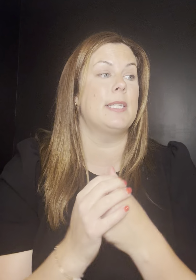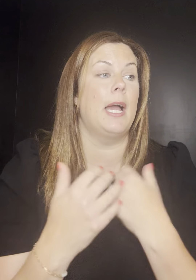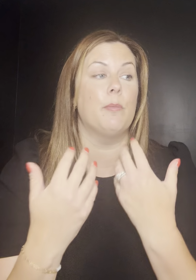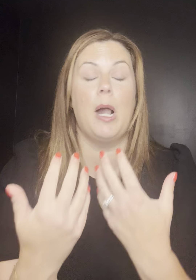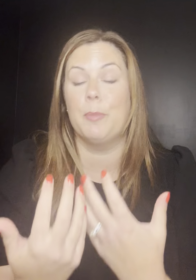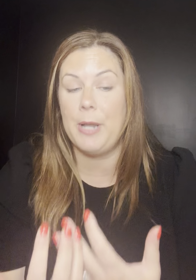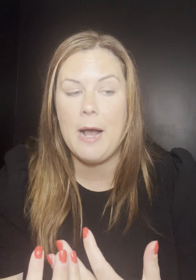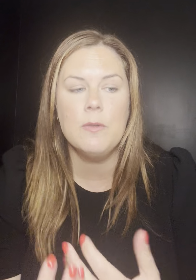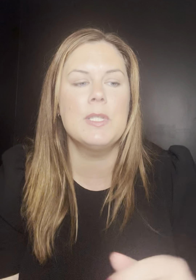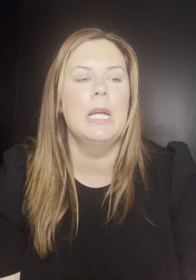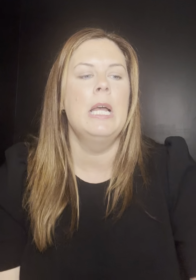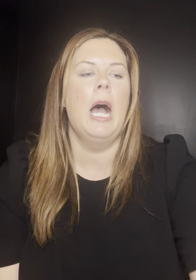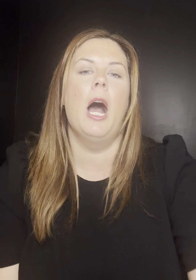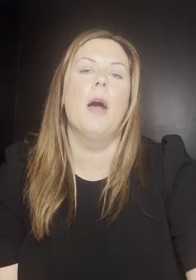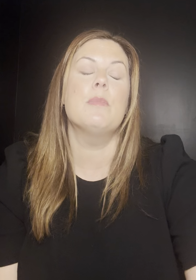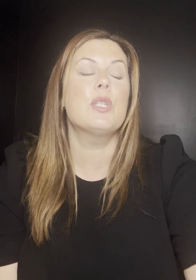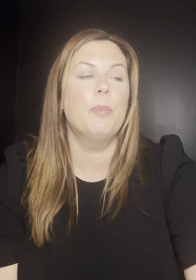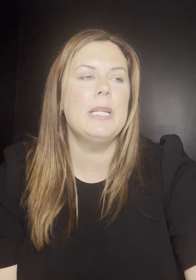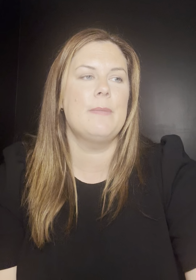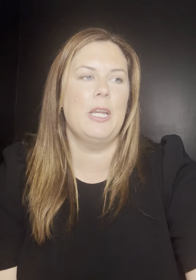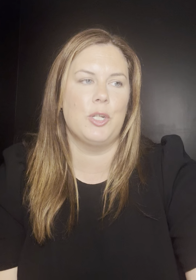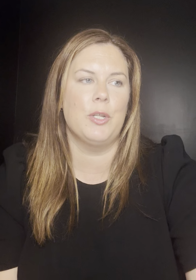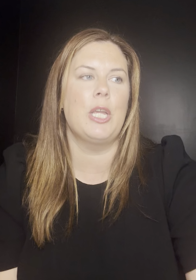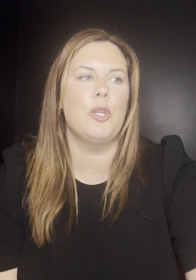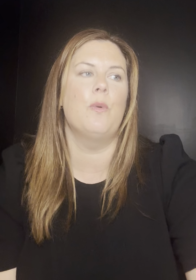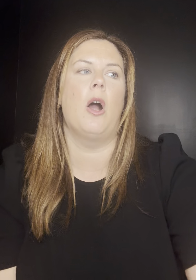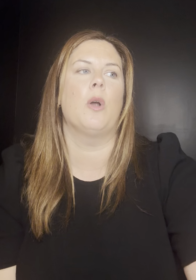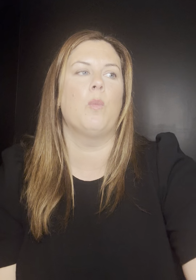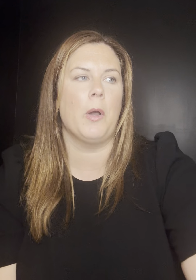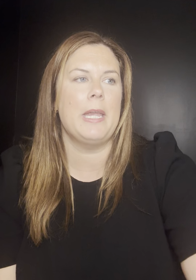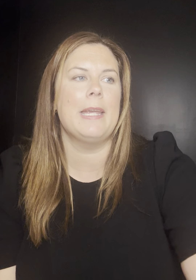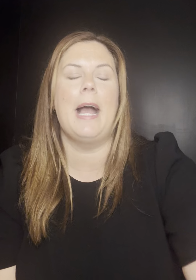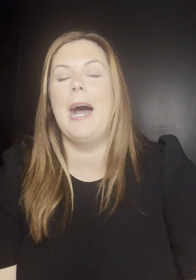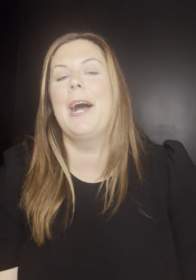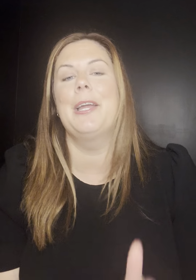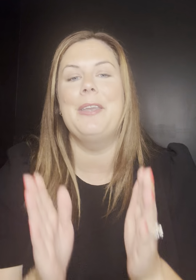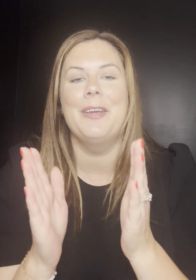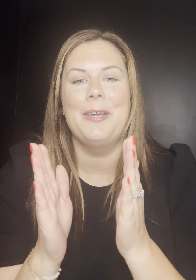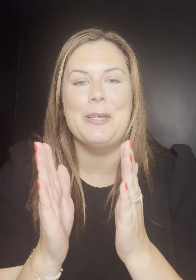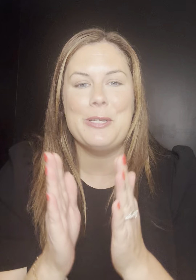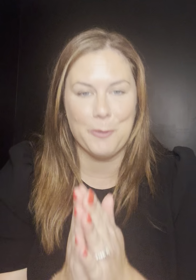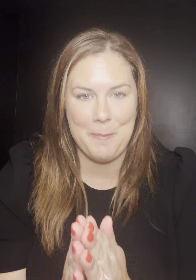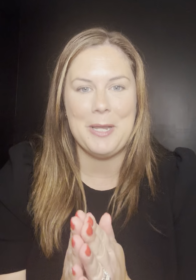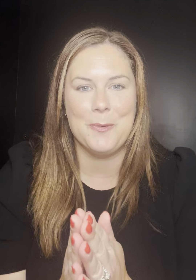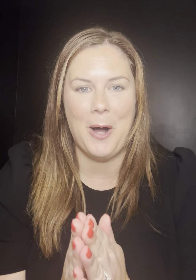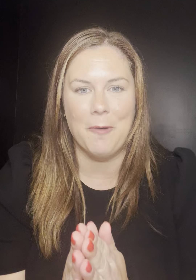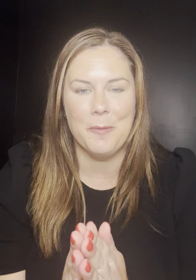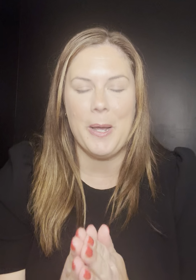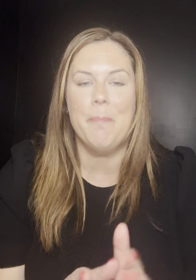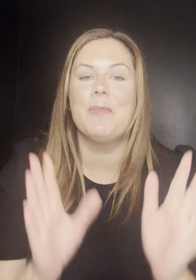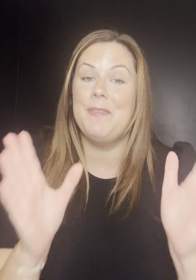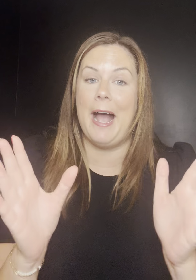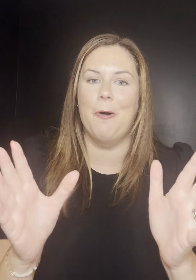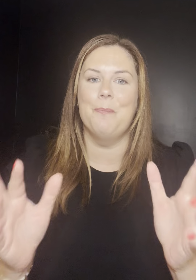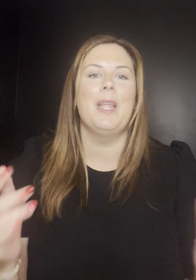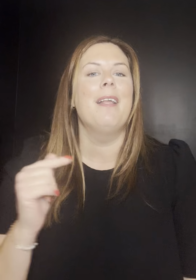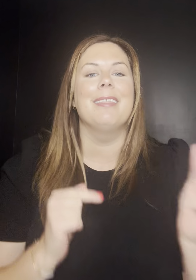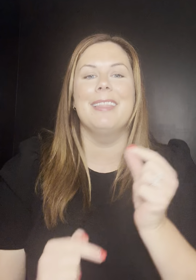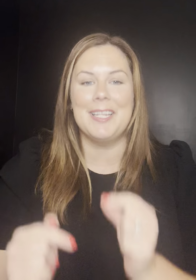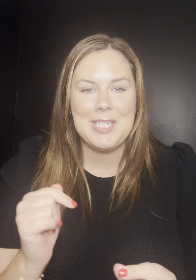sign proper nouns. So please make sure that you are working on your manual alphabet. Now, let's take